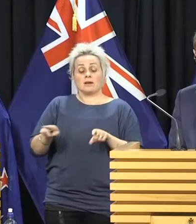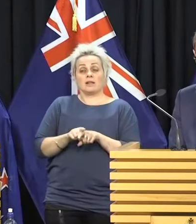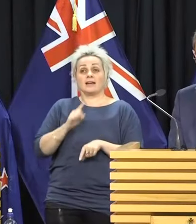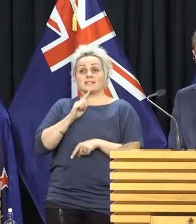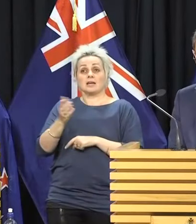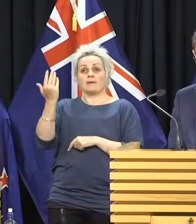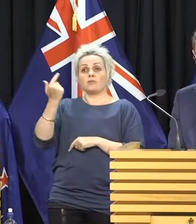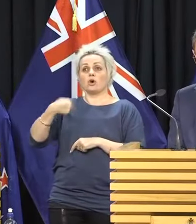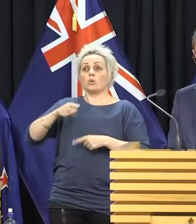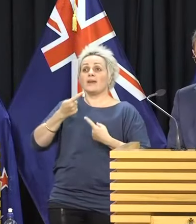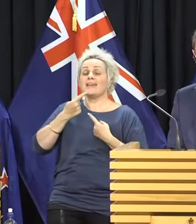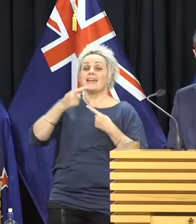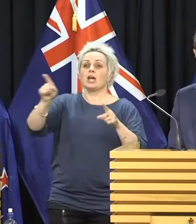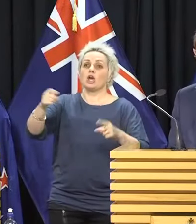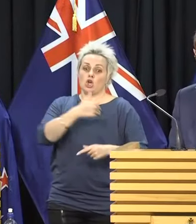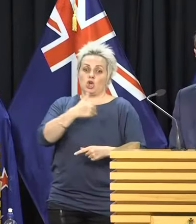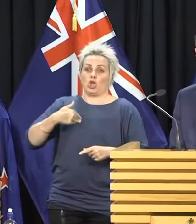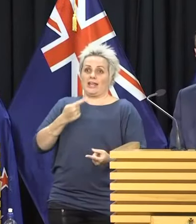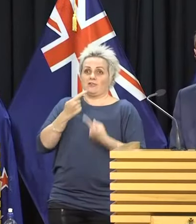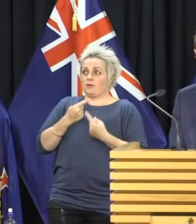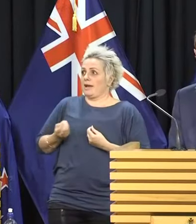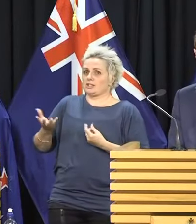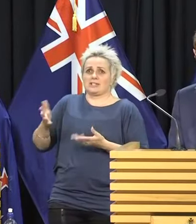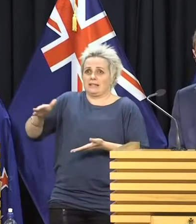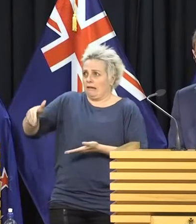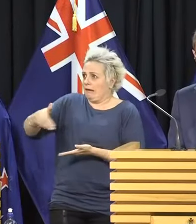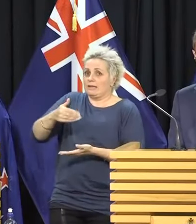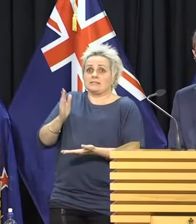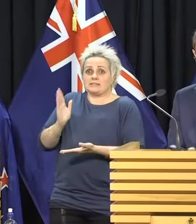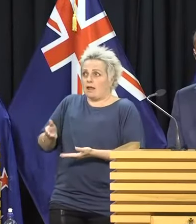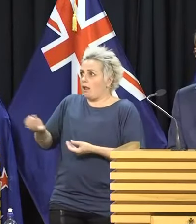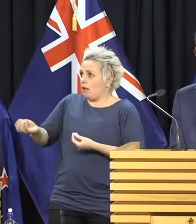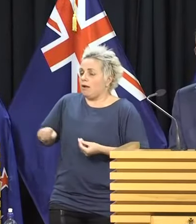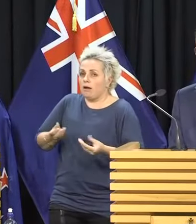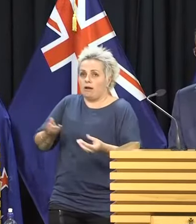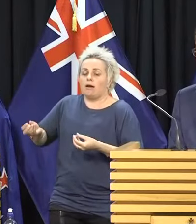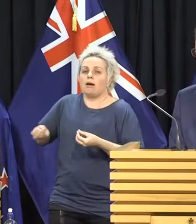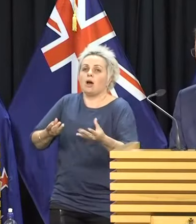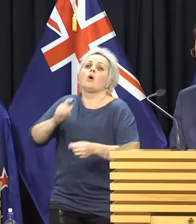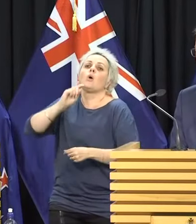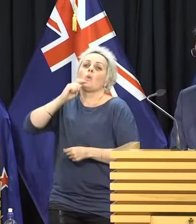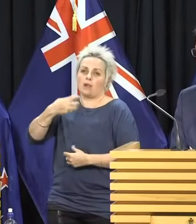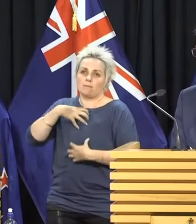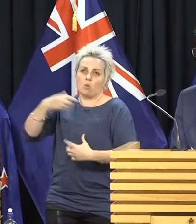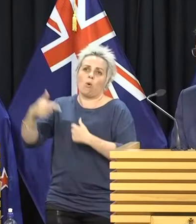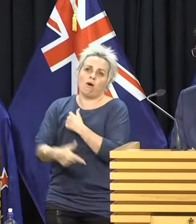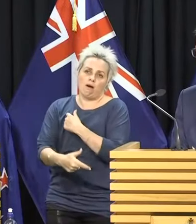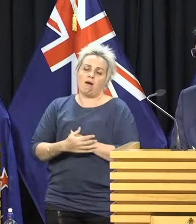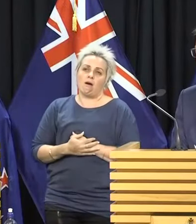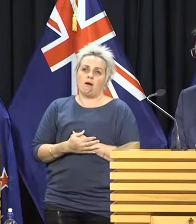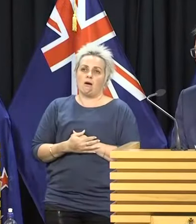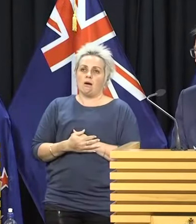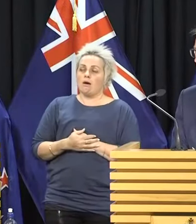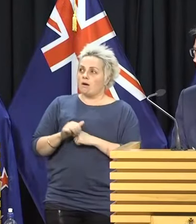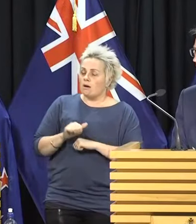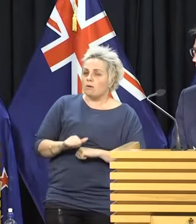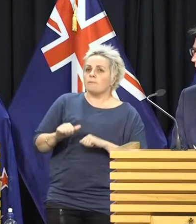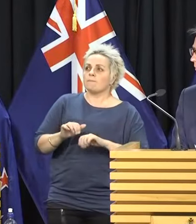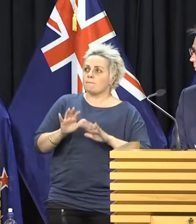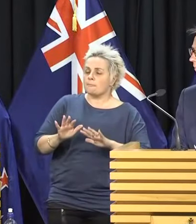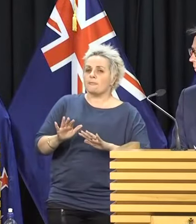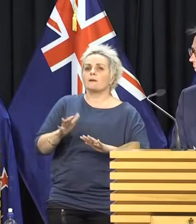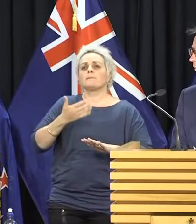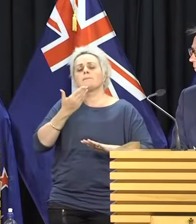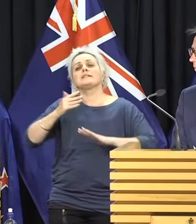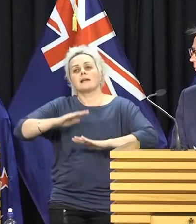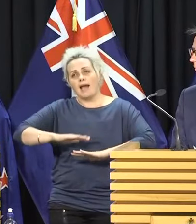we're sharing this information early. We're still gathering further information, and we will share that as it comes to hand. So till then, we want everybody to